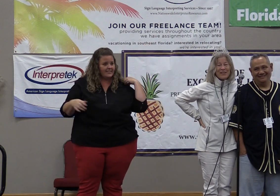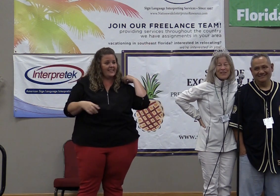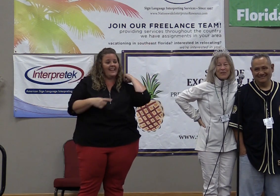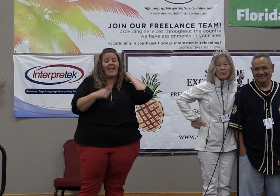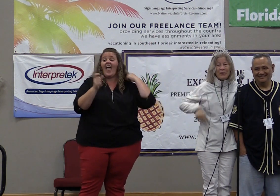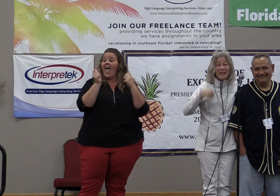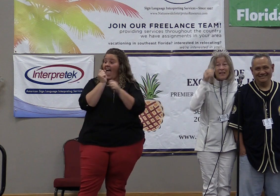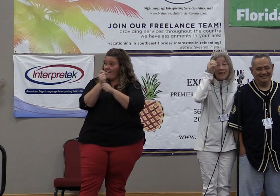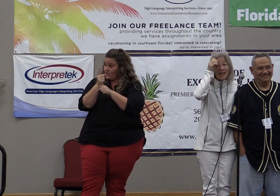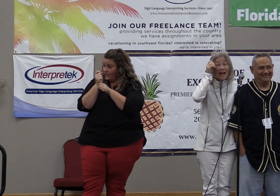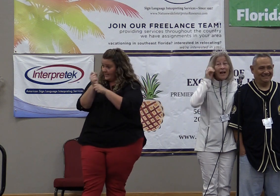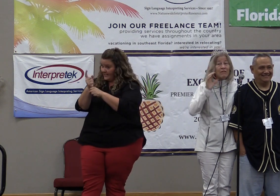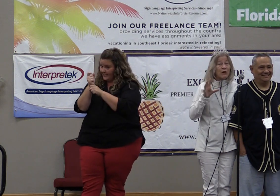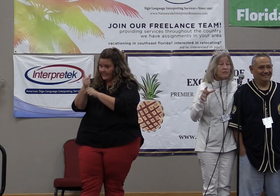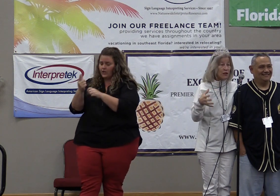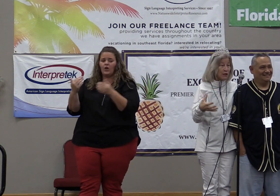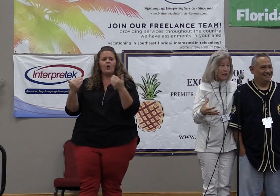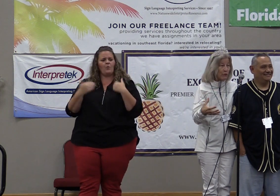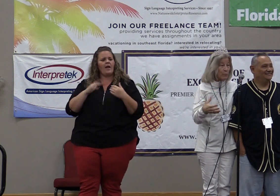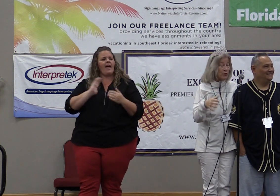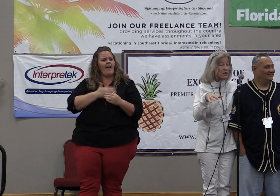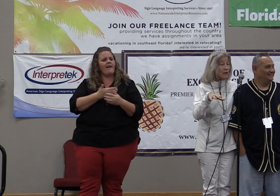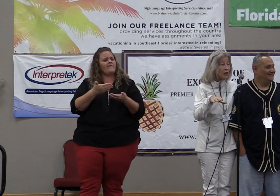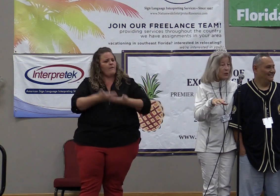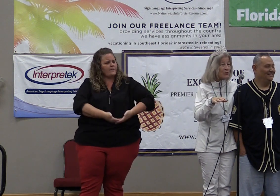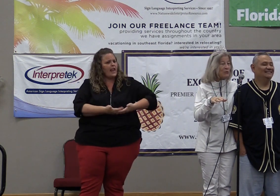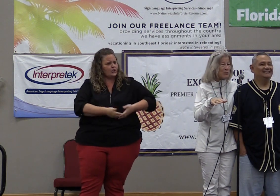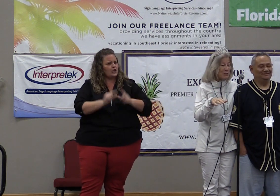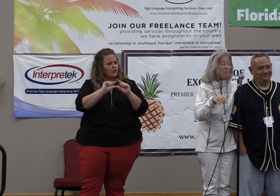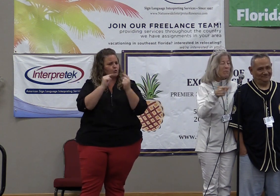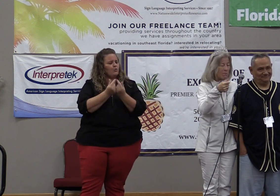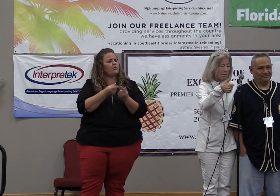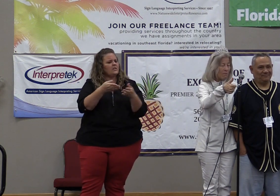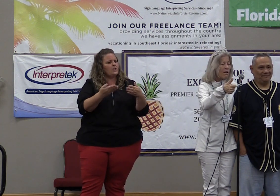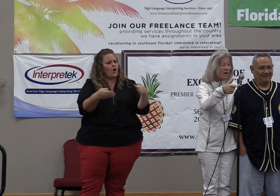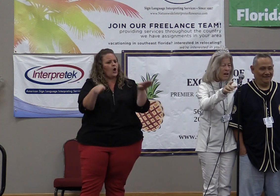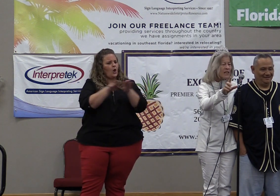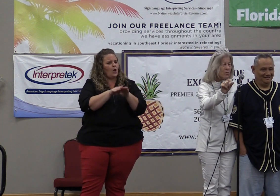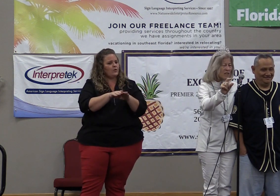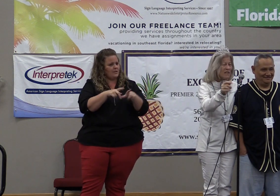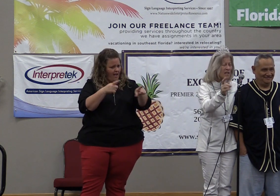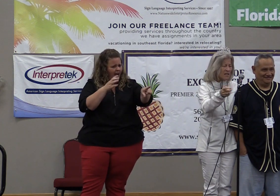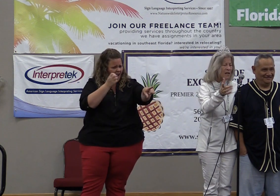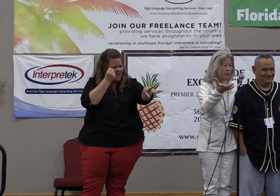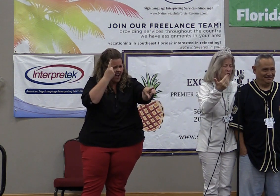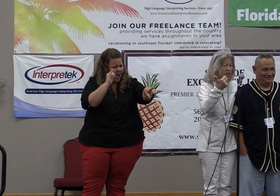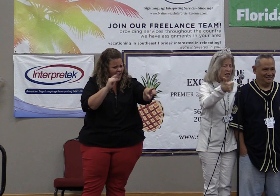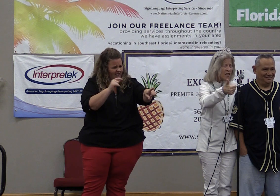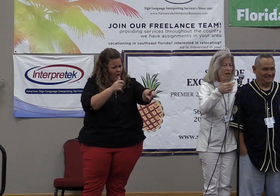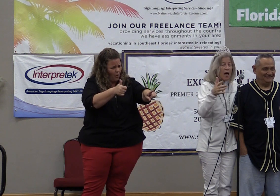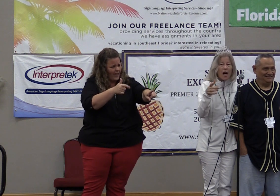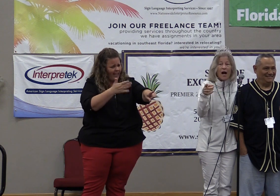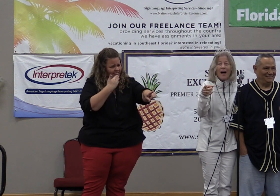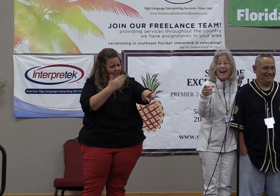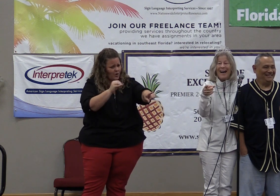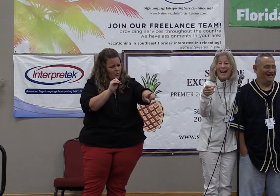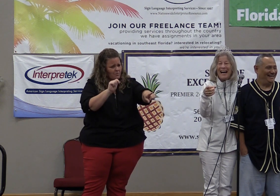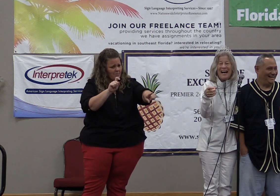every year we have our fledgling group, which is a closed group. I got it, 20 seconds, I'm good.